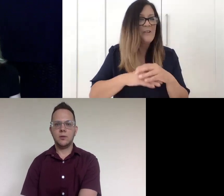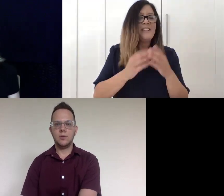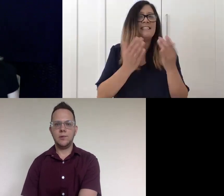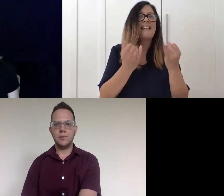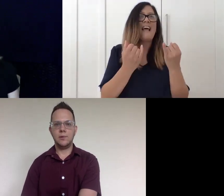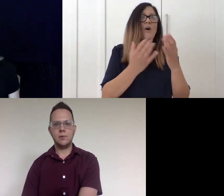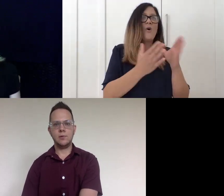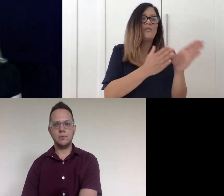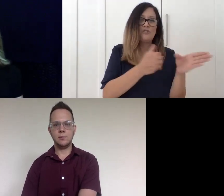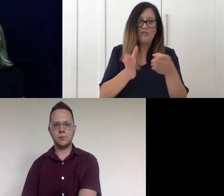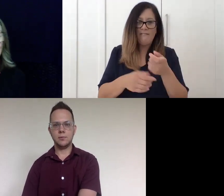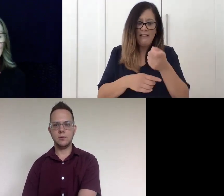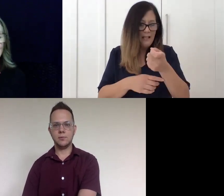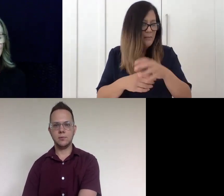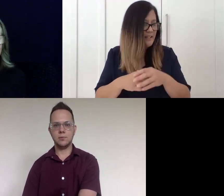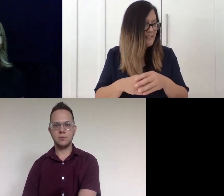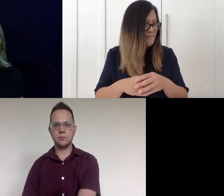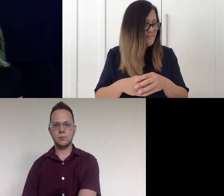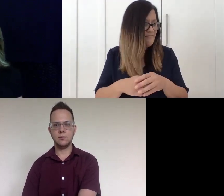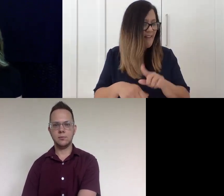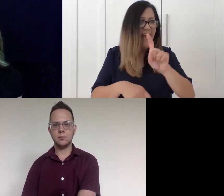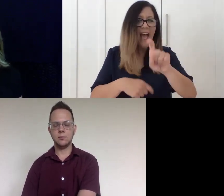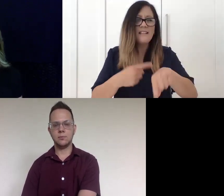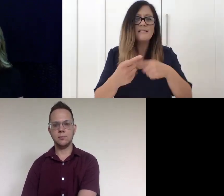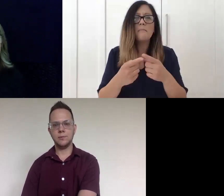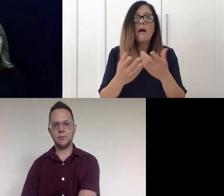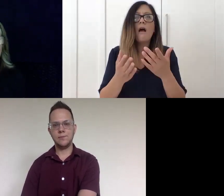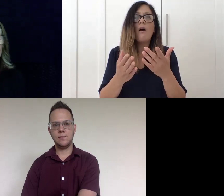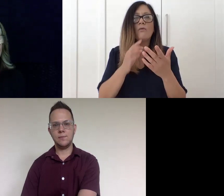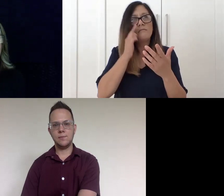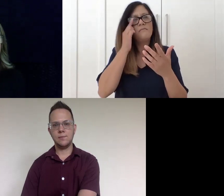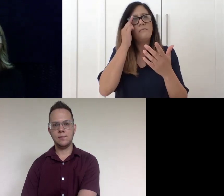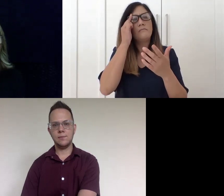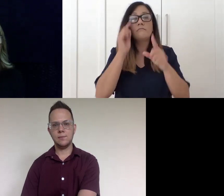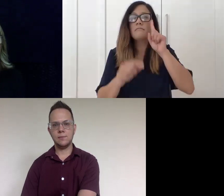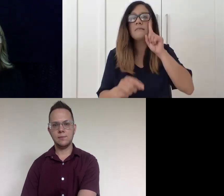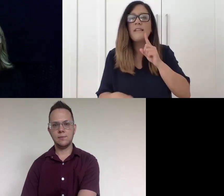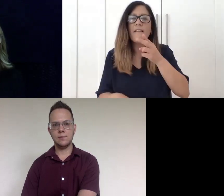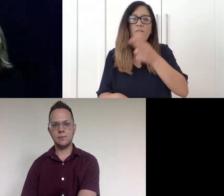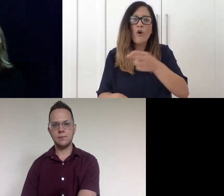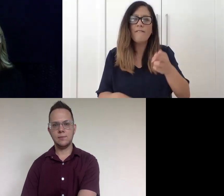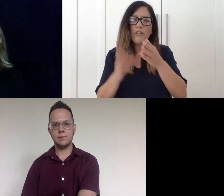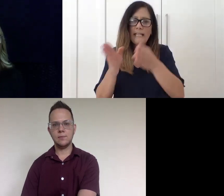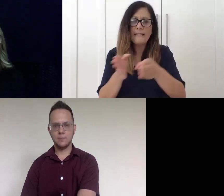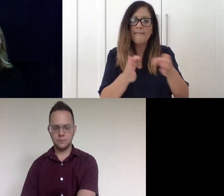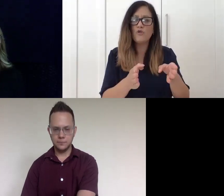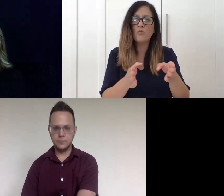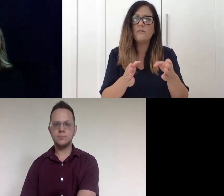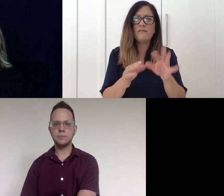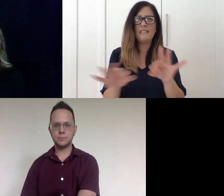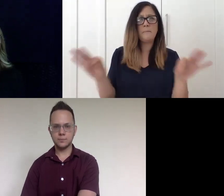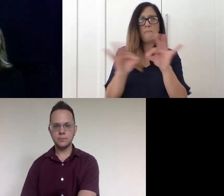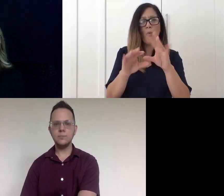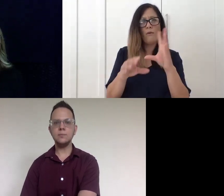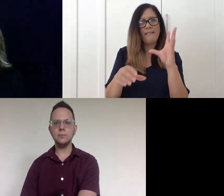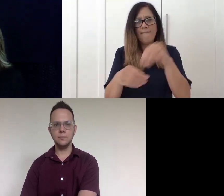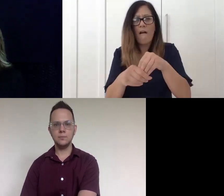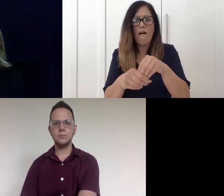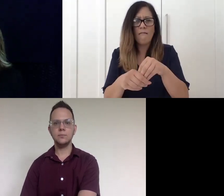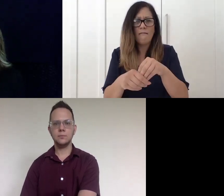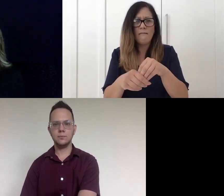Thank you. So I'm going to shift a little bit now. And I want to ask you about deaf and hard